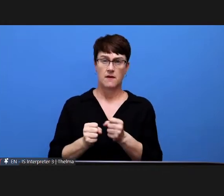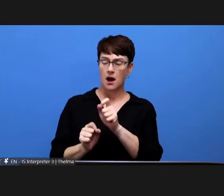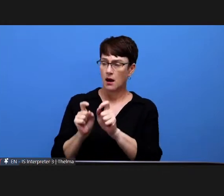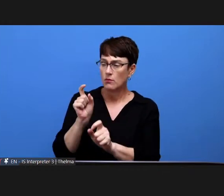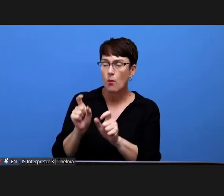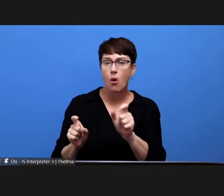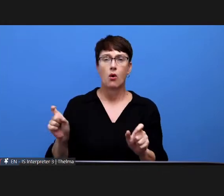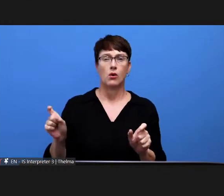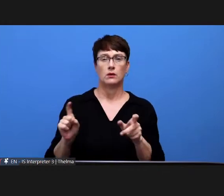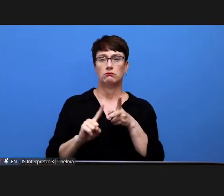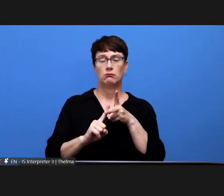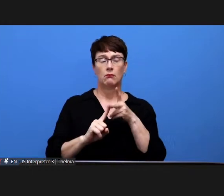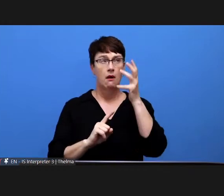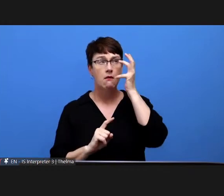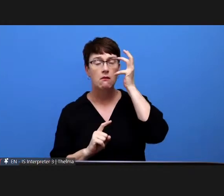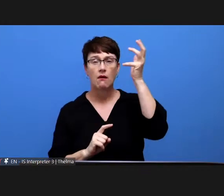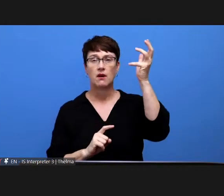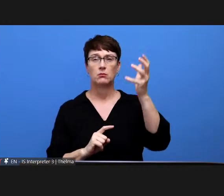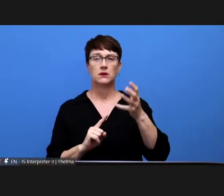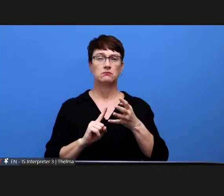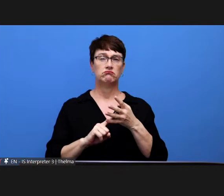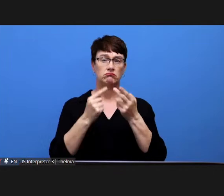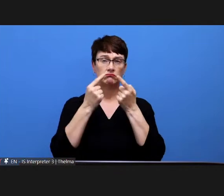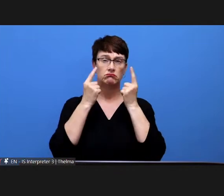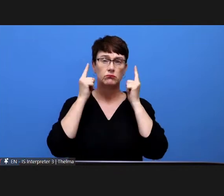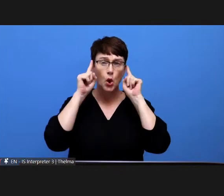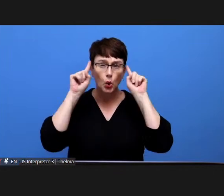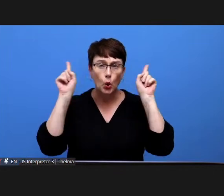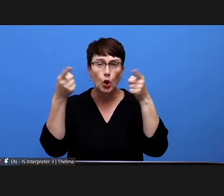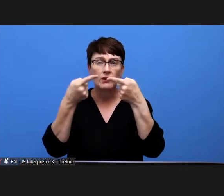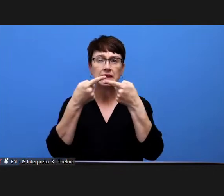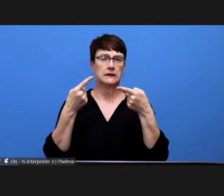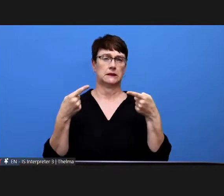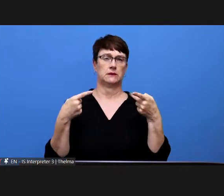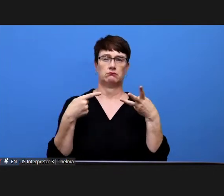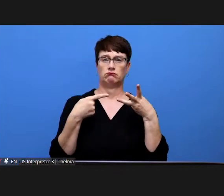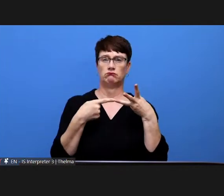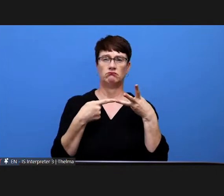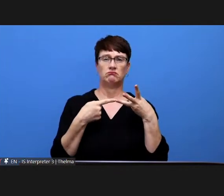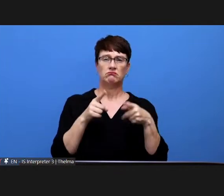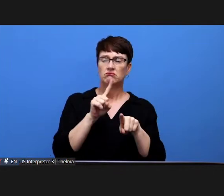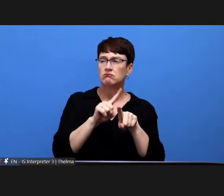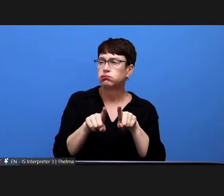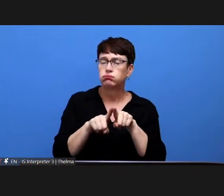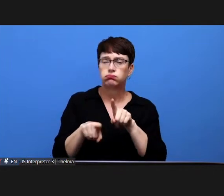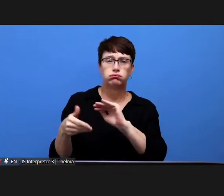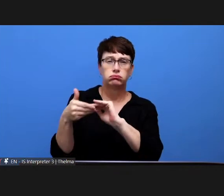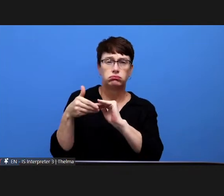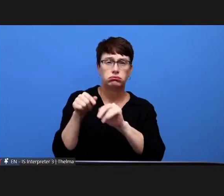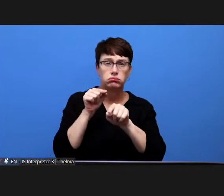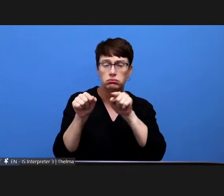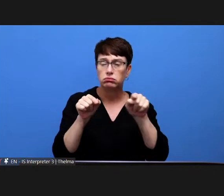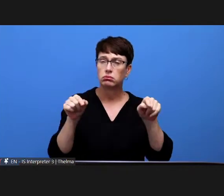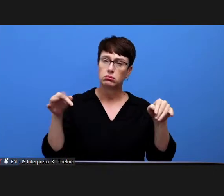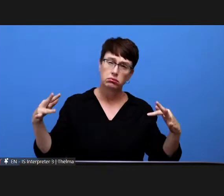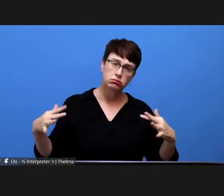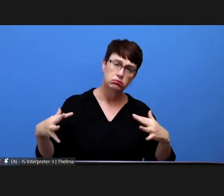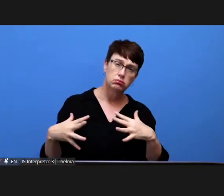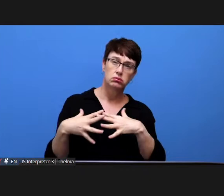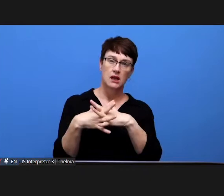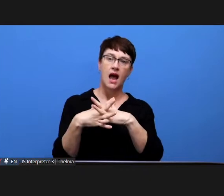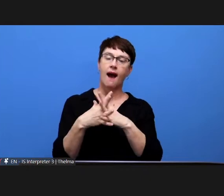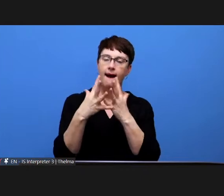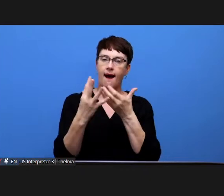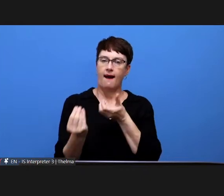sector, academia, civil society, the national government, but also the subnational government, which